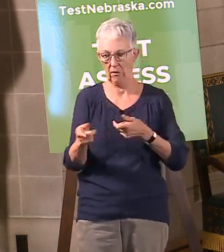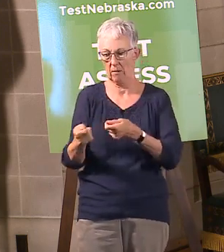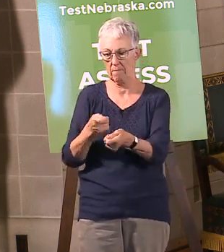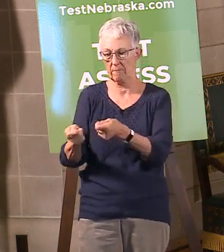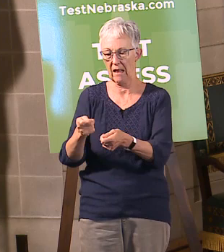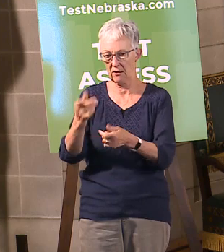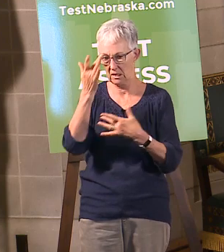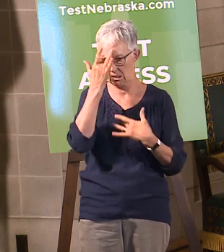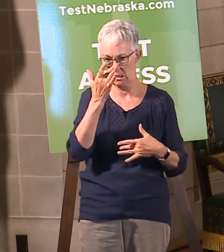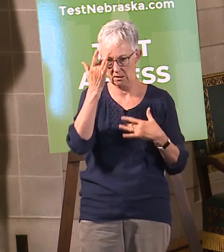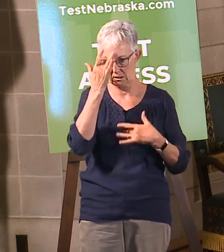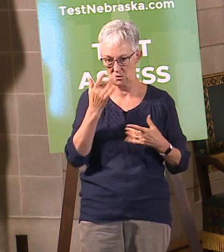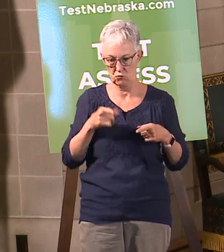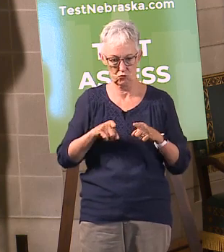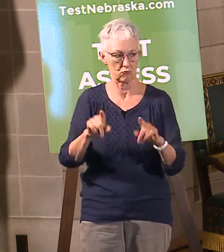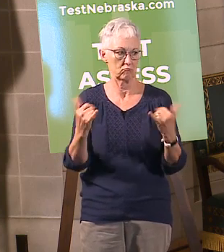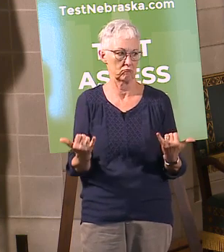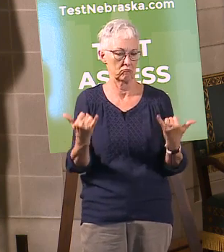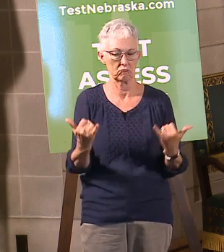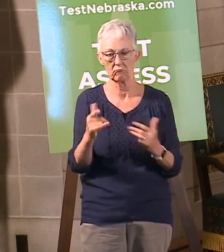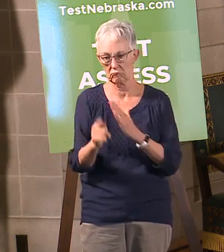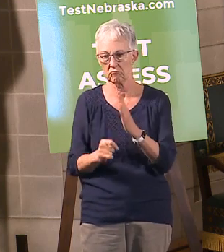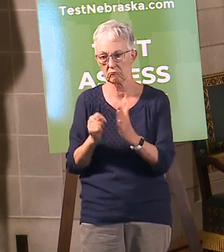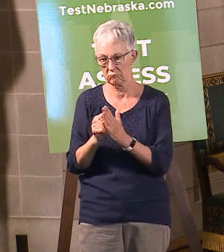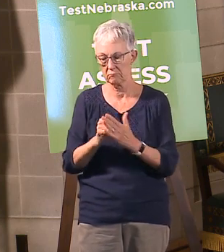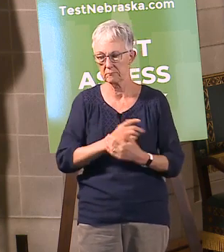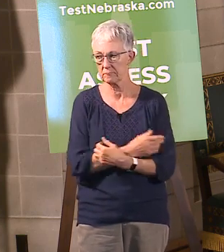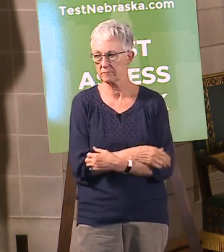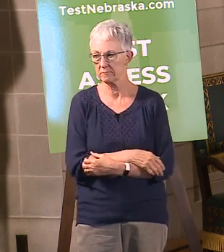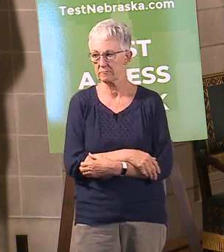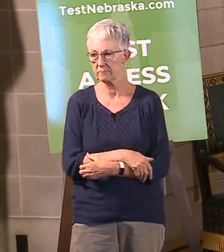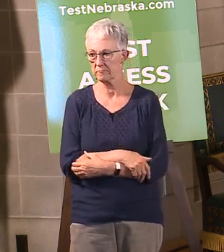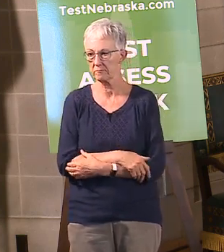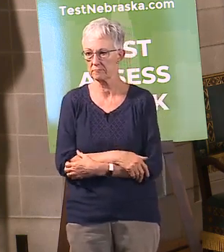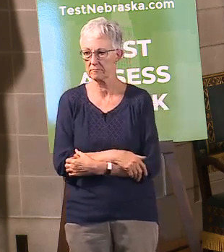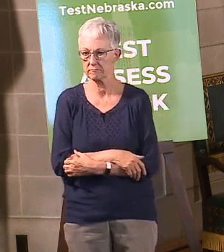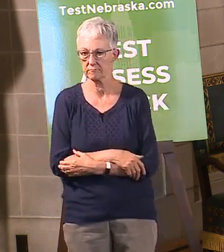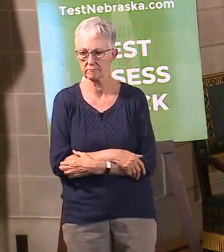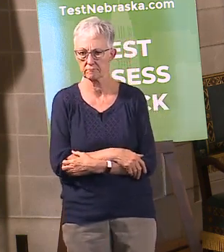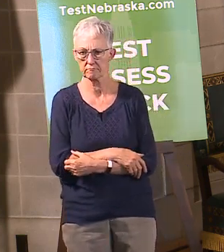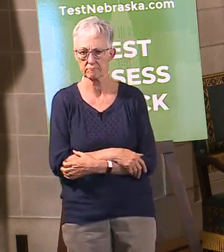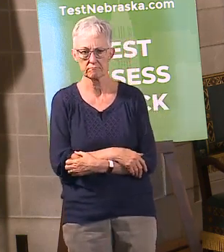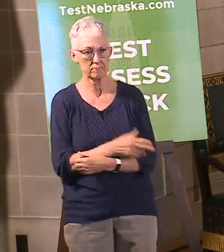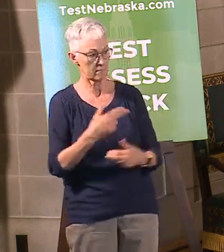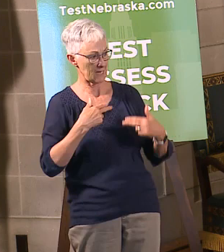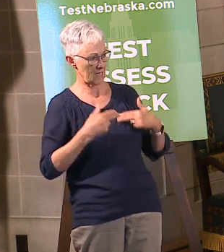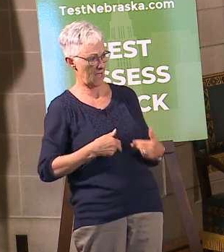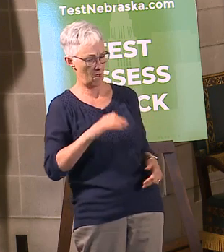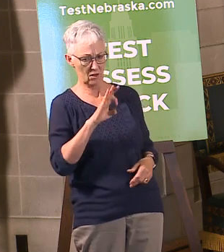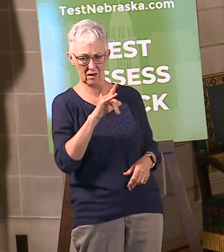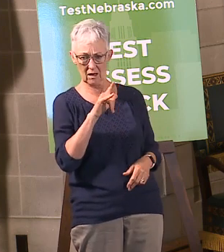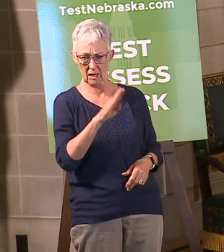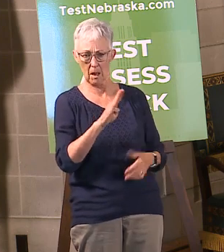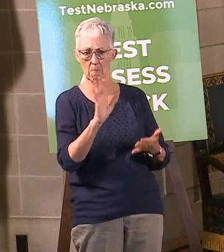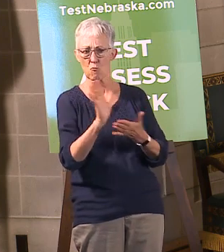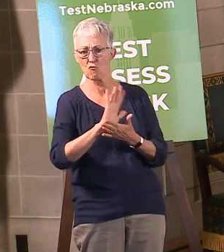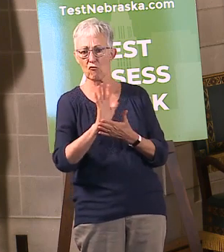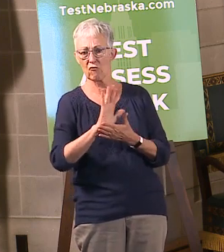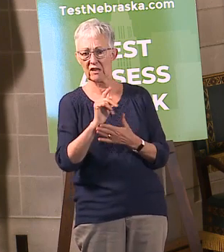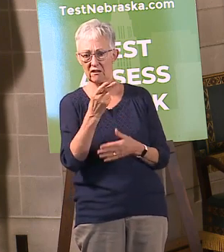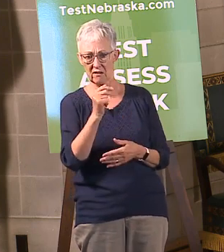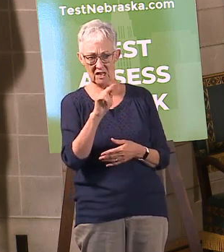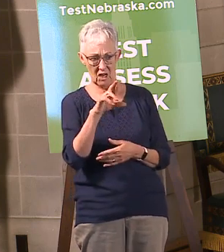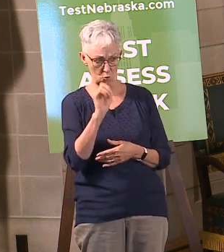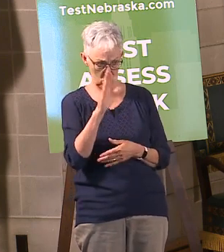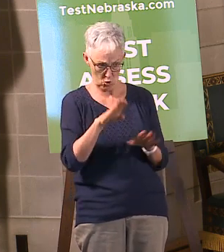Bill Shammer, KOLN. What does the future look like for health clubs and theaters? Any thought of adjusting the 10-person rule to do something based on